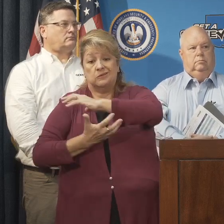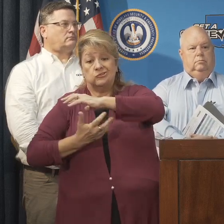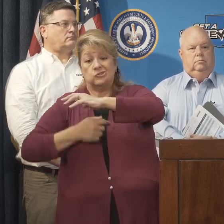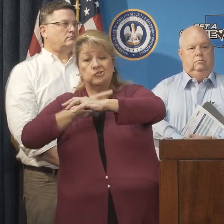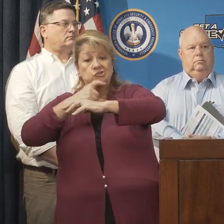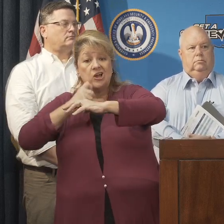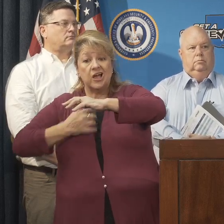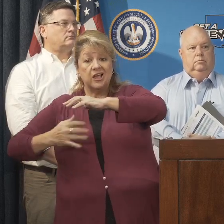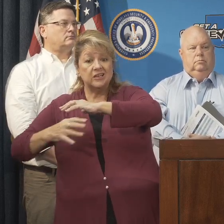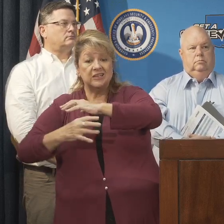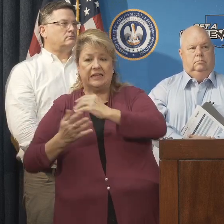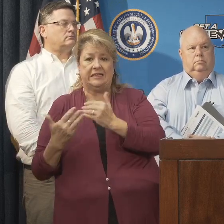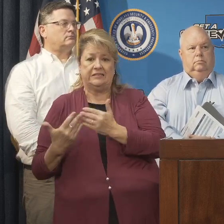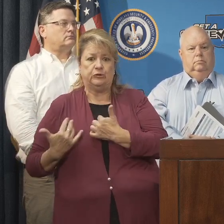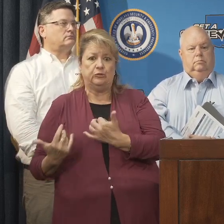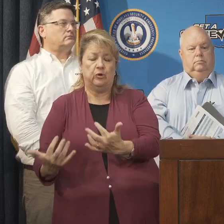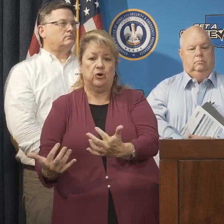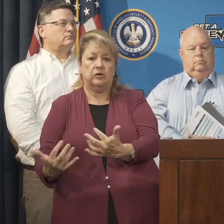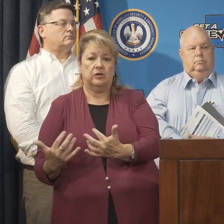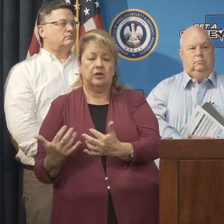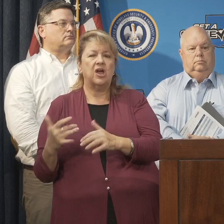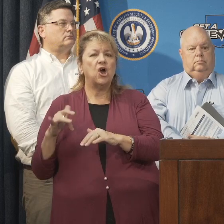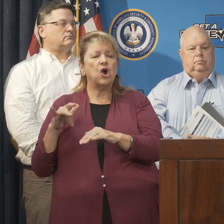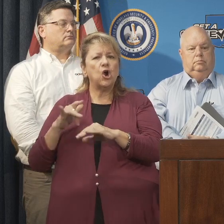But early on in this effort,